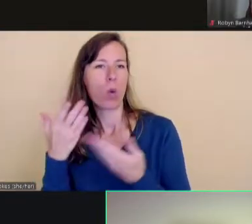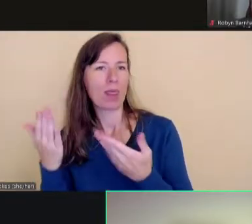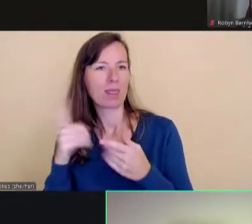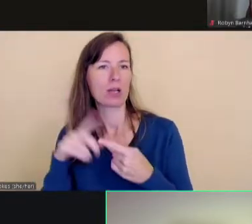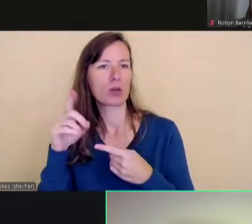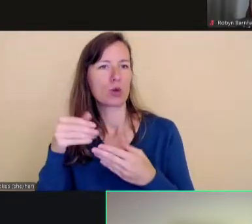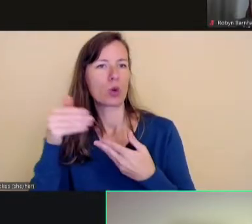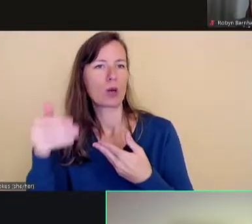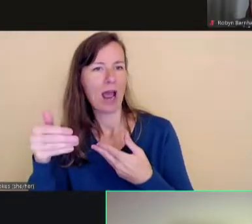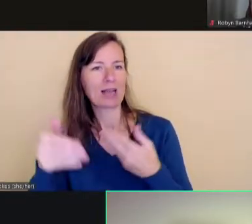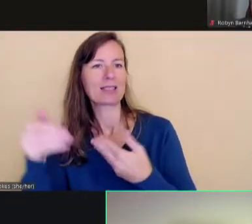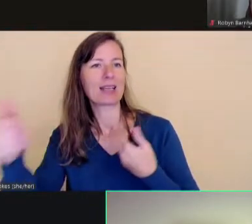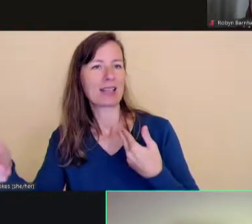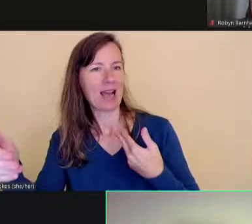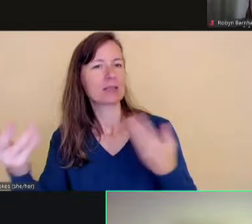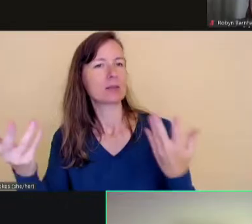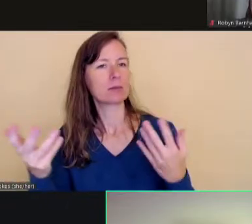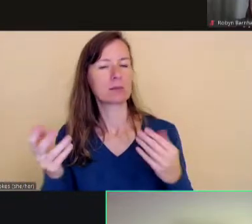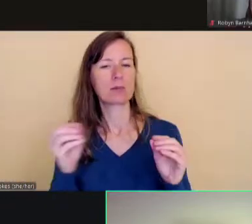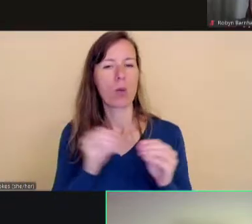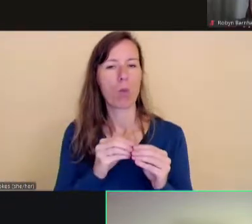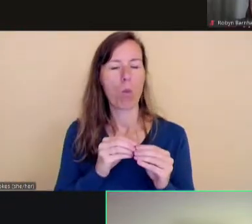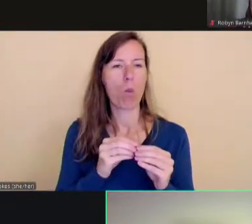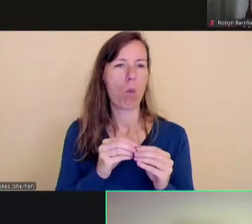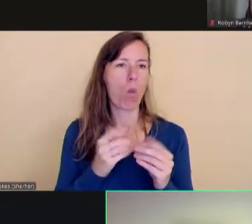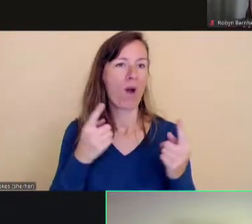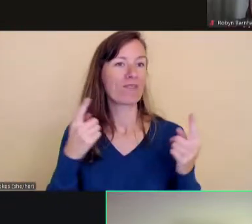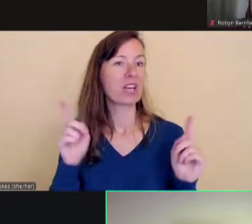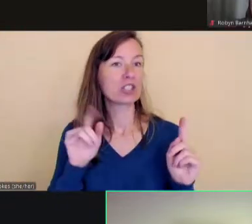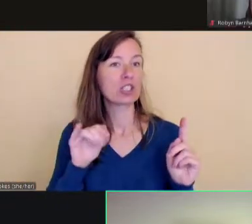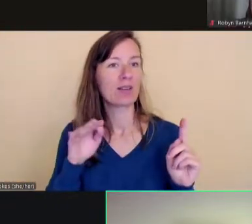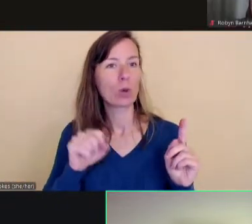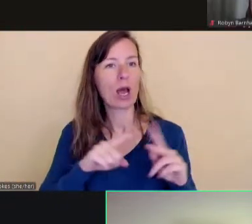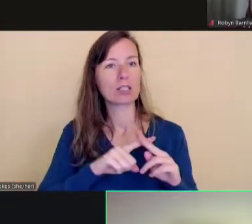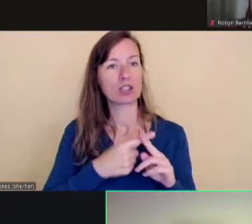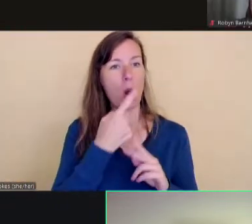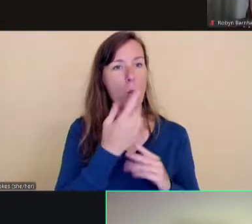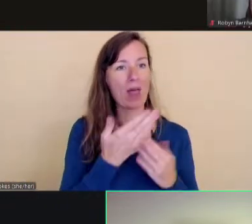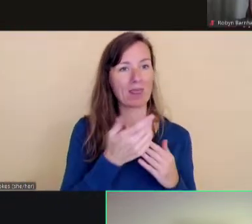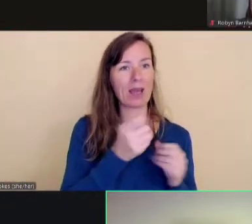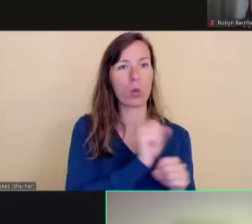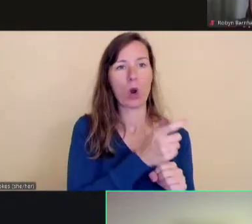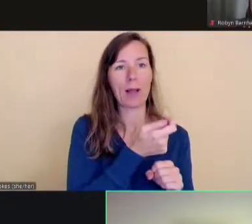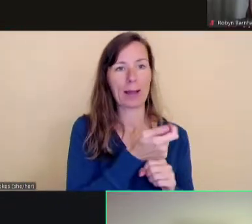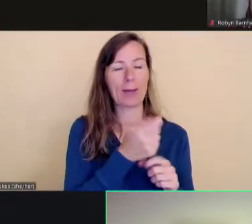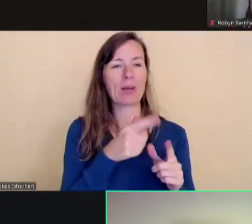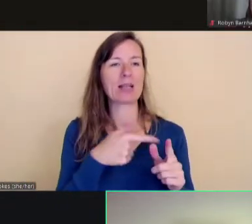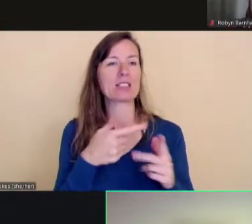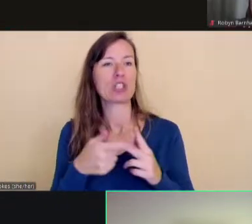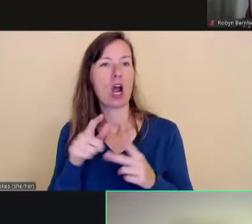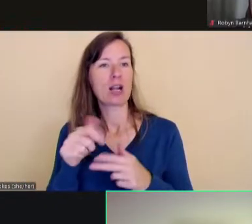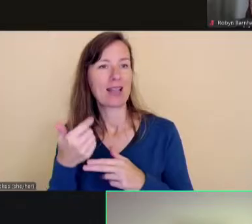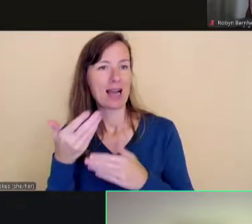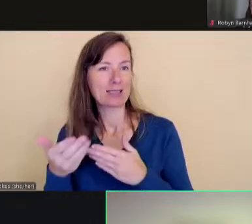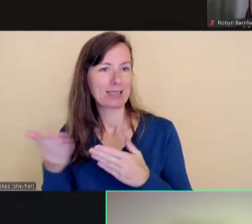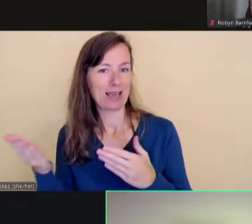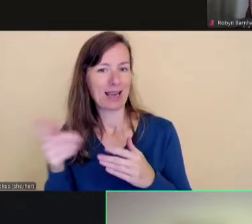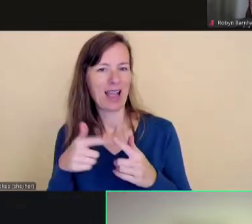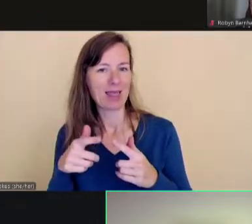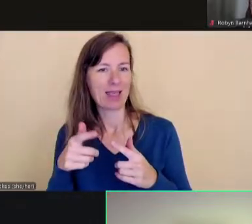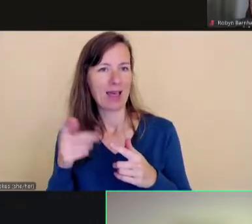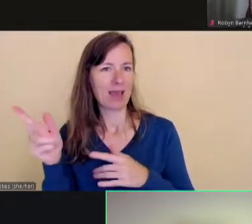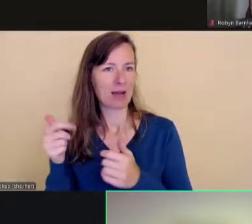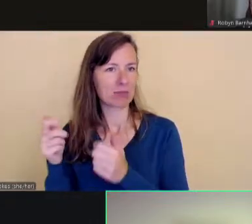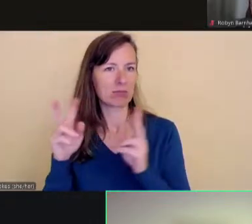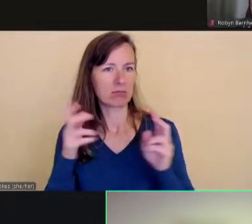It's more efficient if you can start one thing, work a little bit, start the next thing, and then the trades just follow each other across